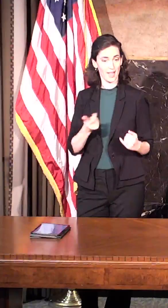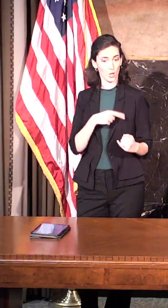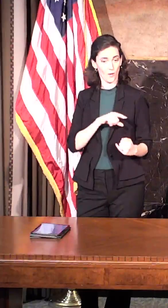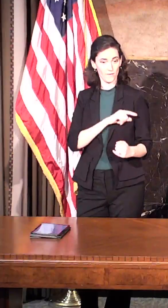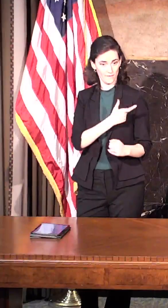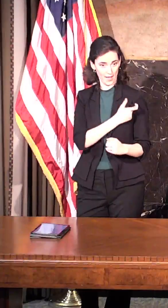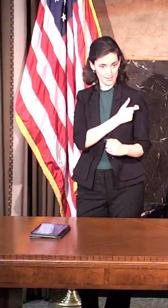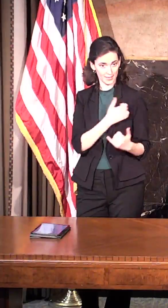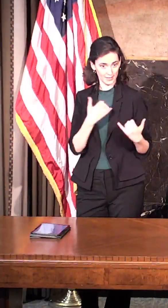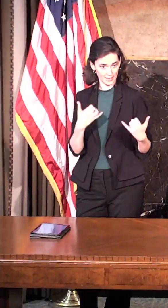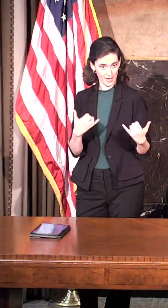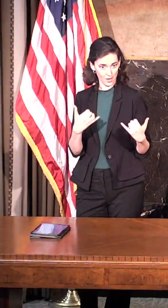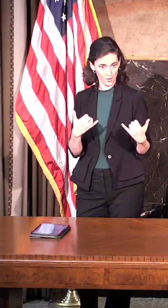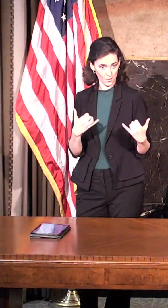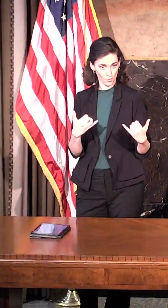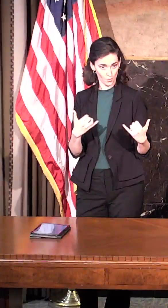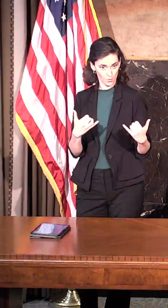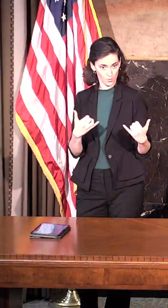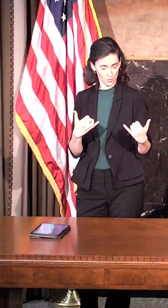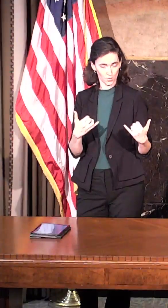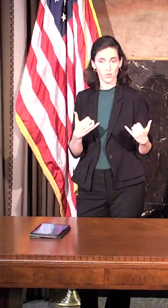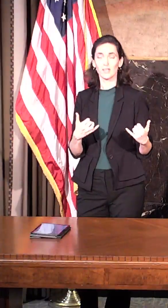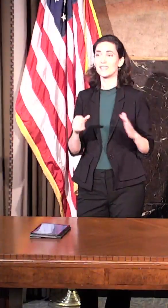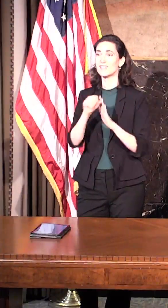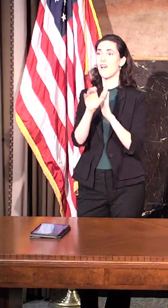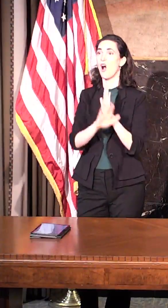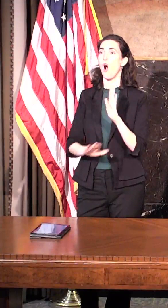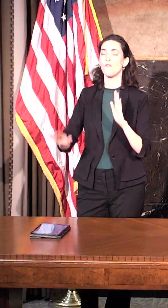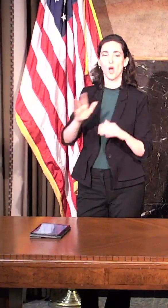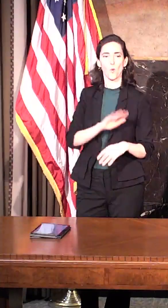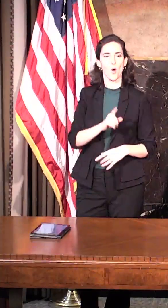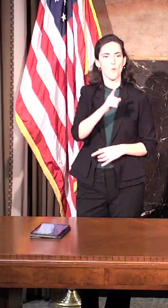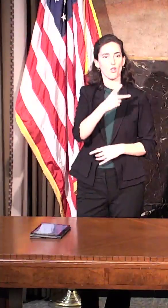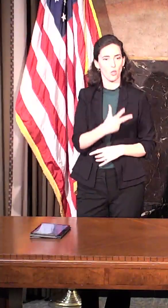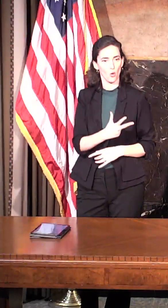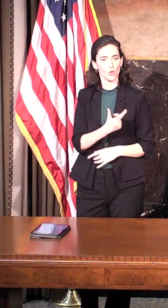vaccine, it's almost a third of the state.